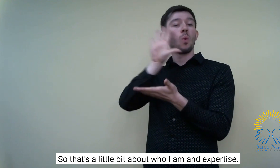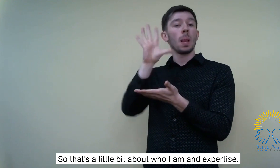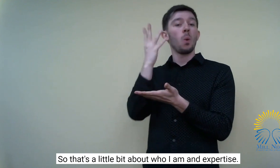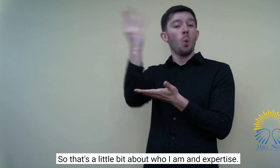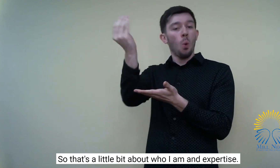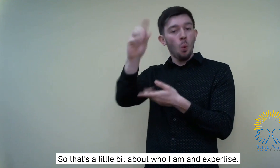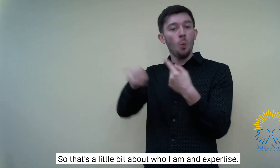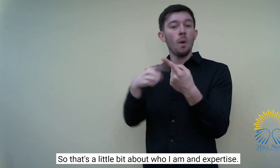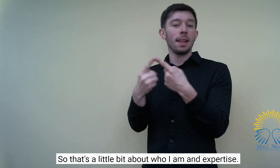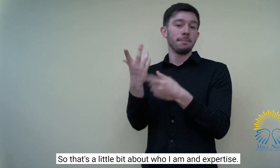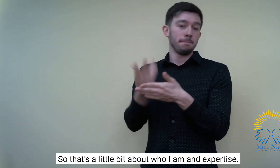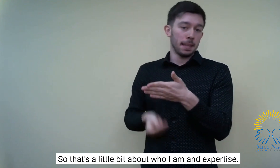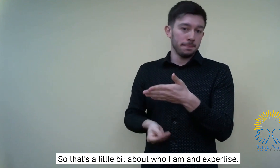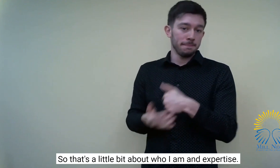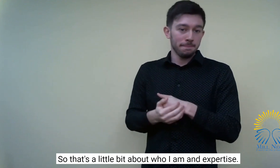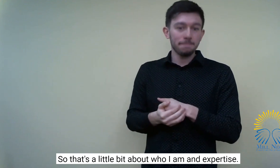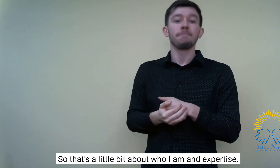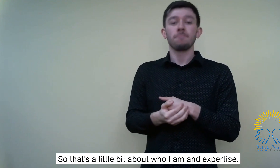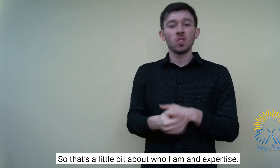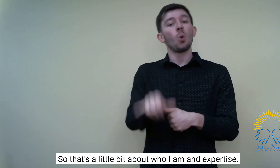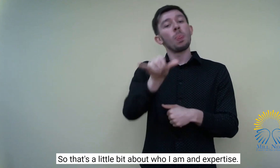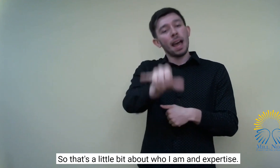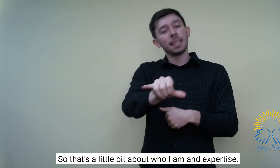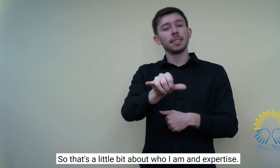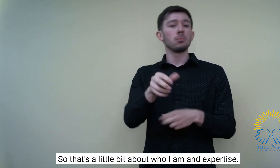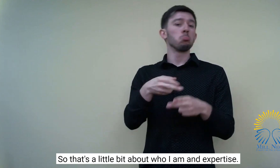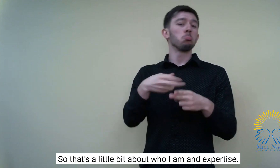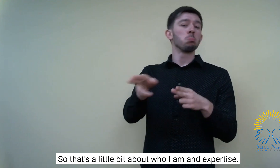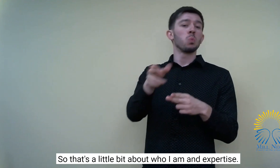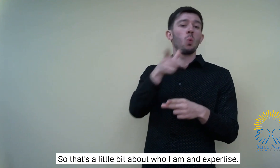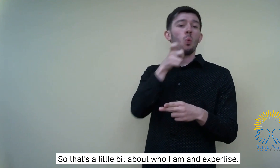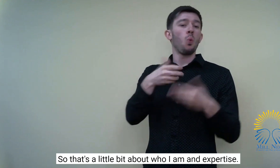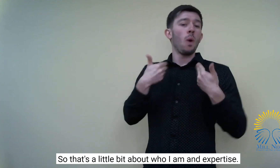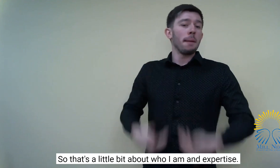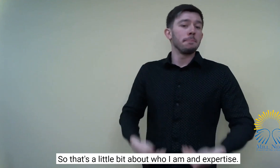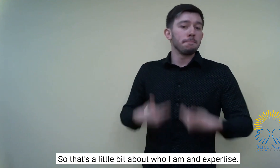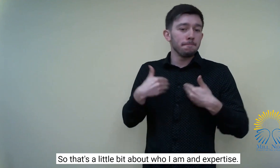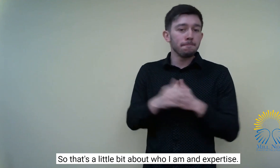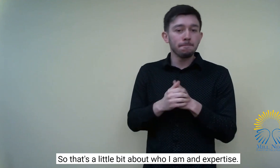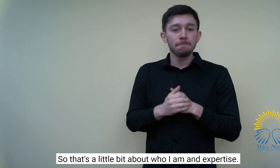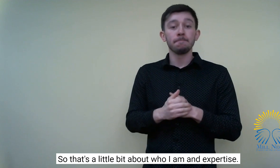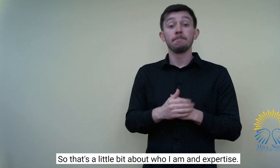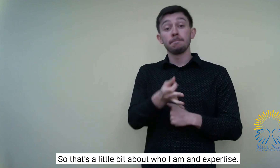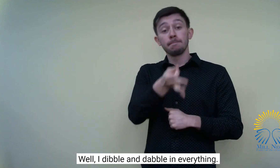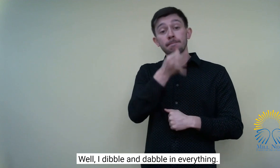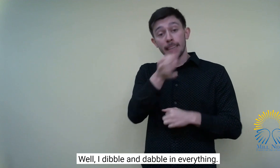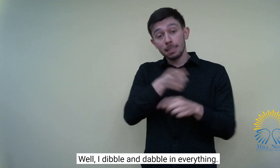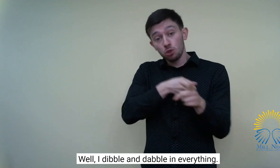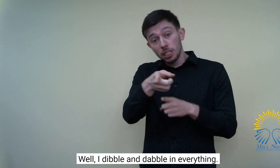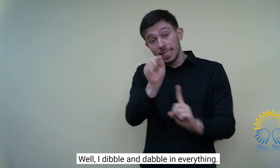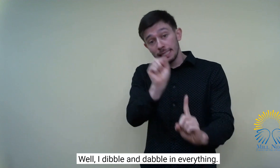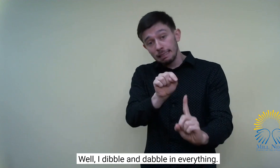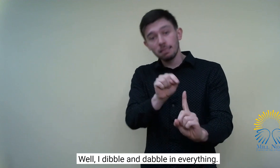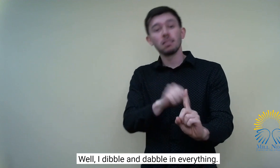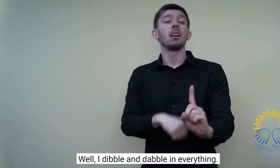So that's a little bit about who I am and expertise. Well, I dibble and dabble in